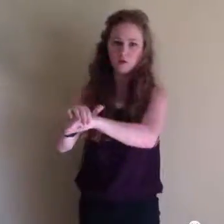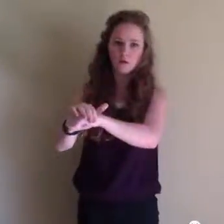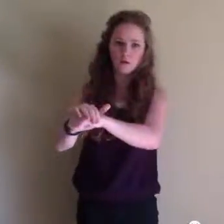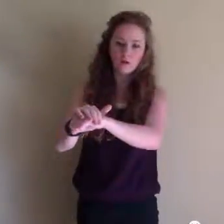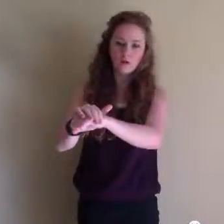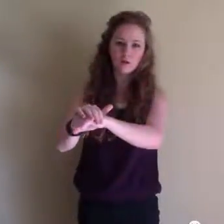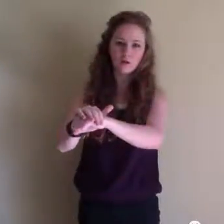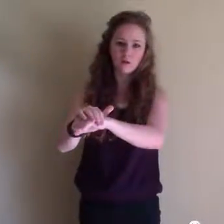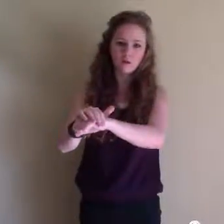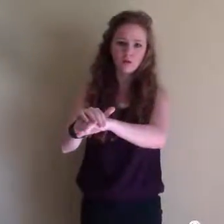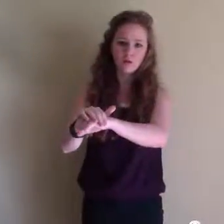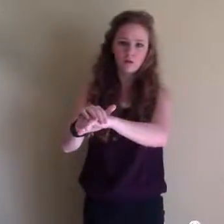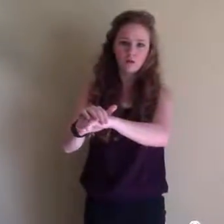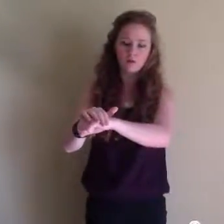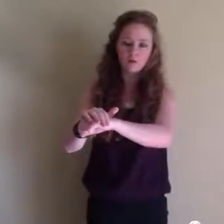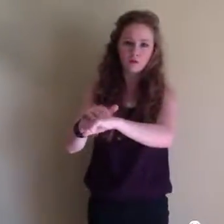How does England